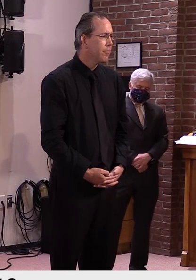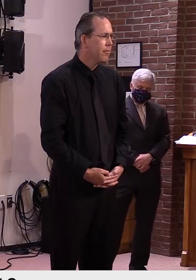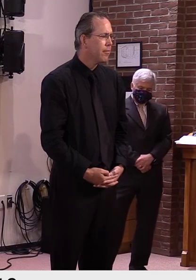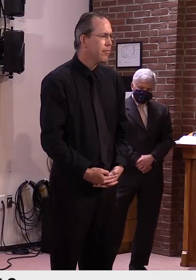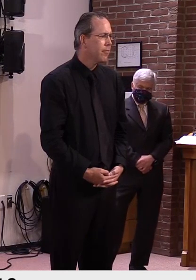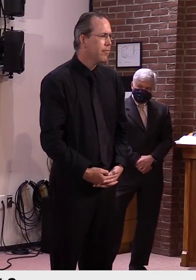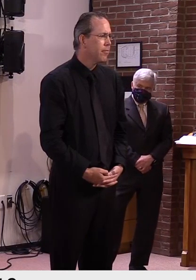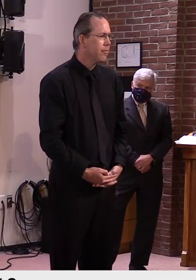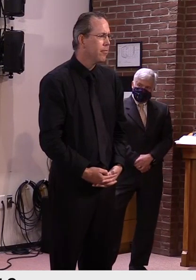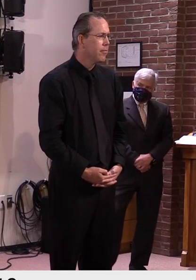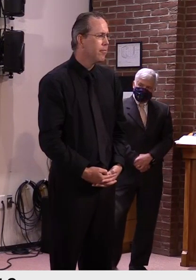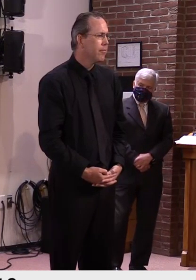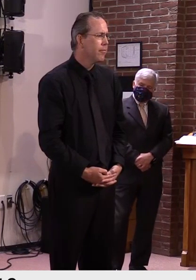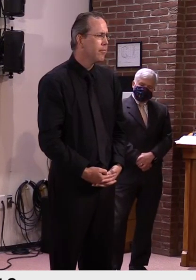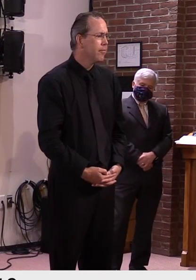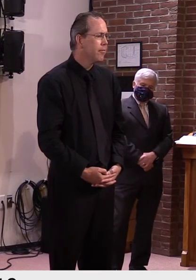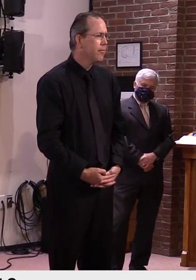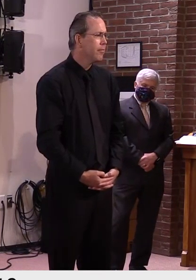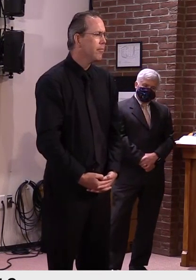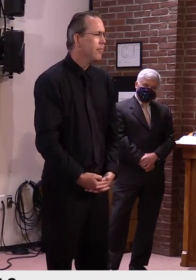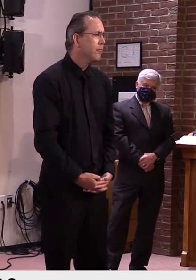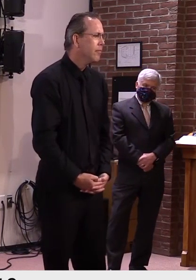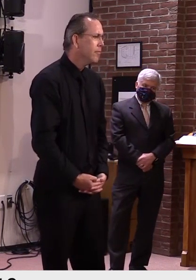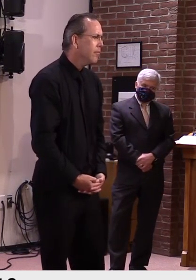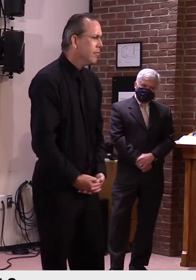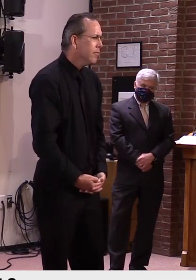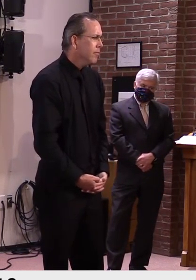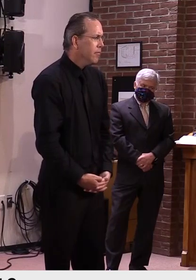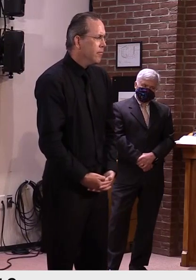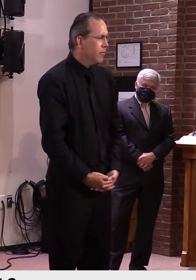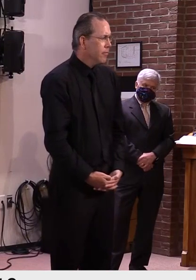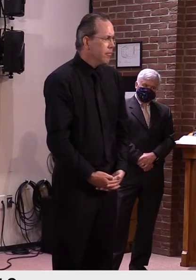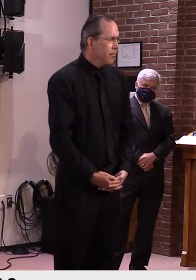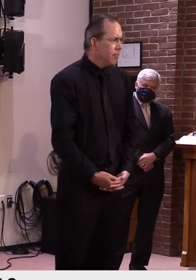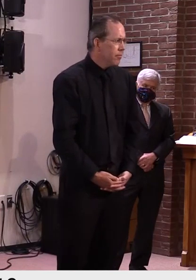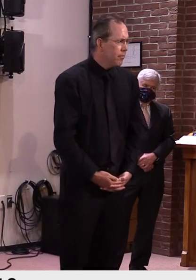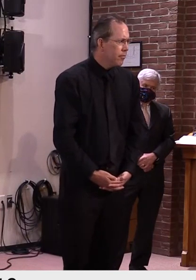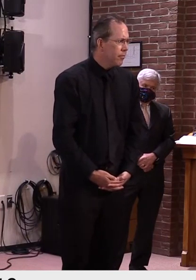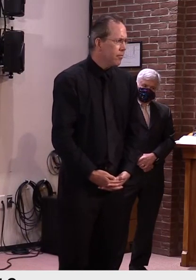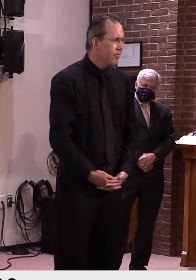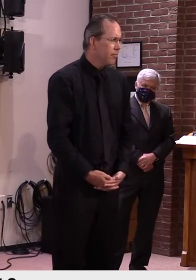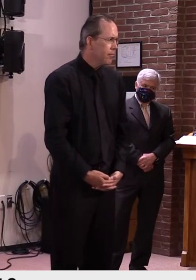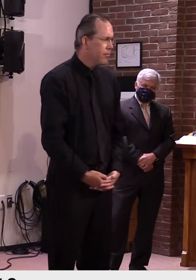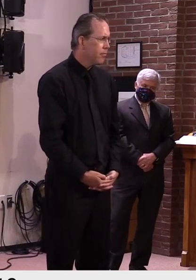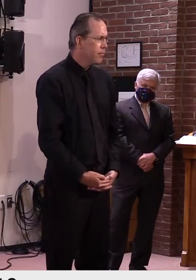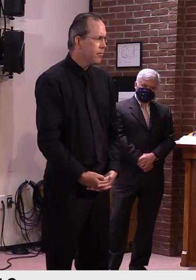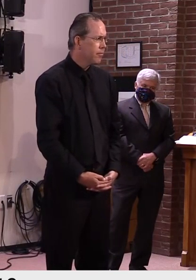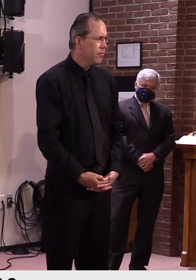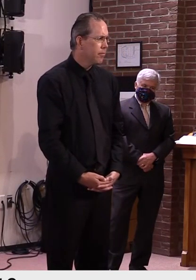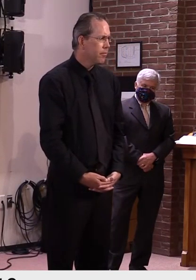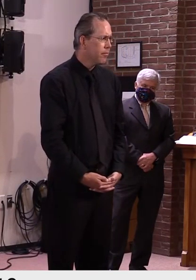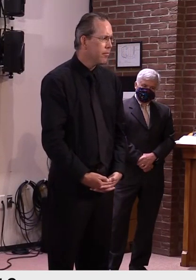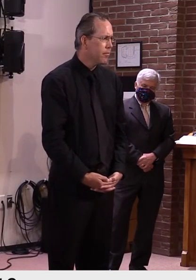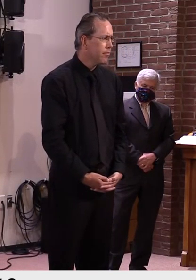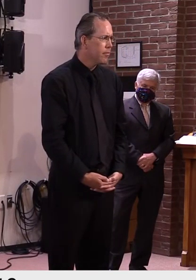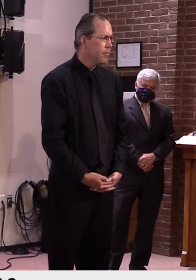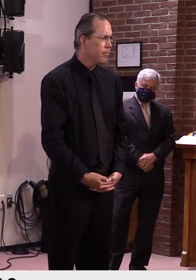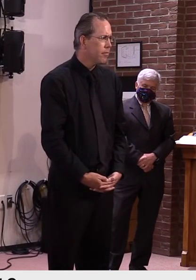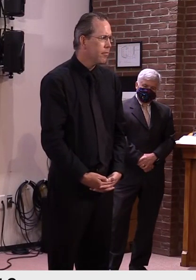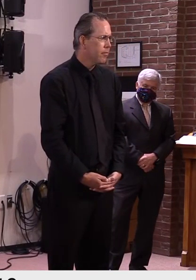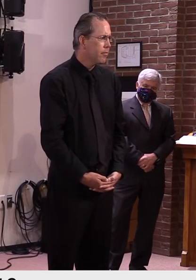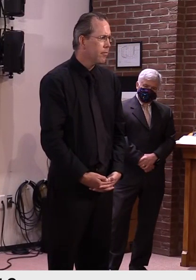I'm sure that many of them also feel that they don't want to put their employees and their safety at greater risk, but they're in quite a